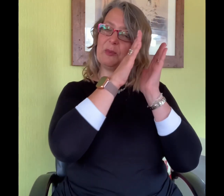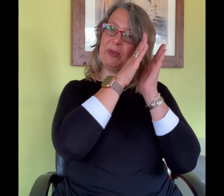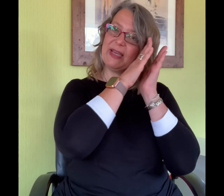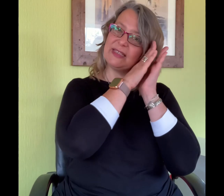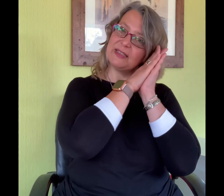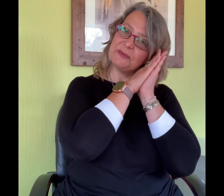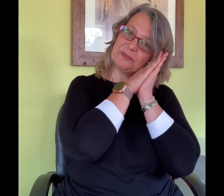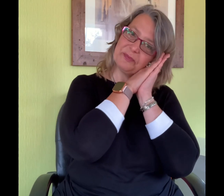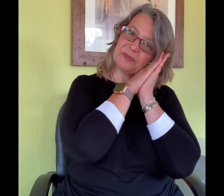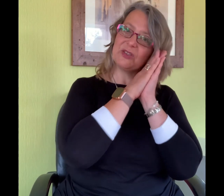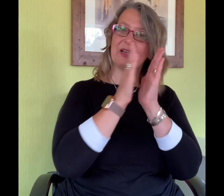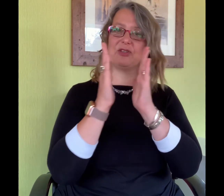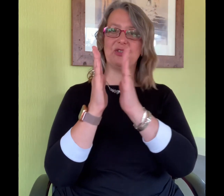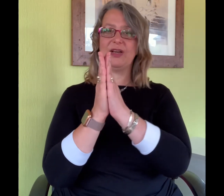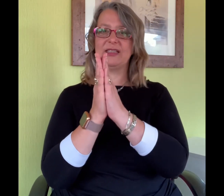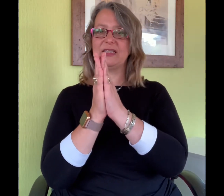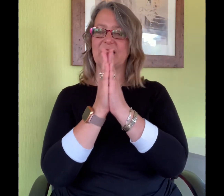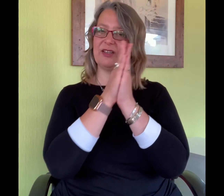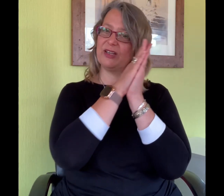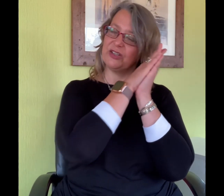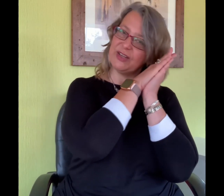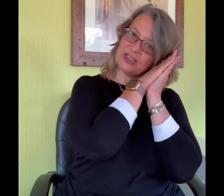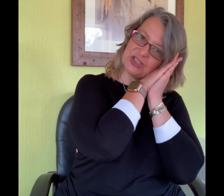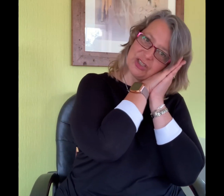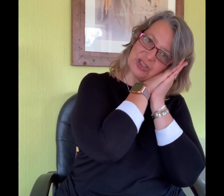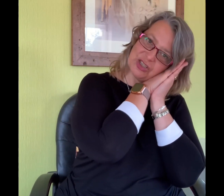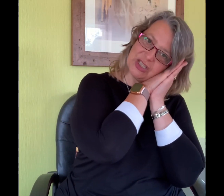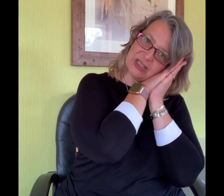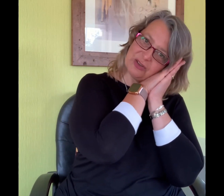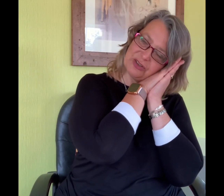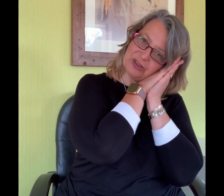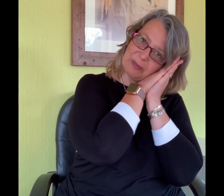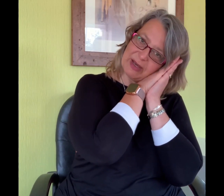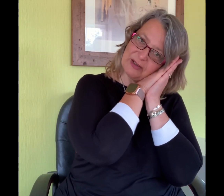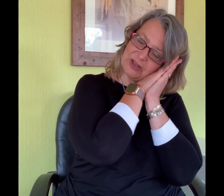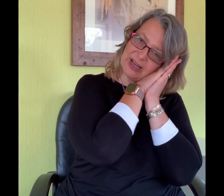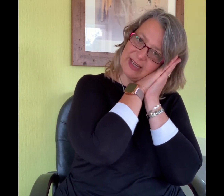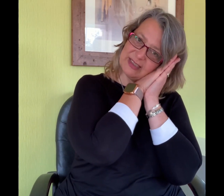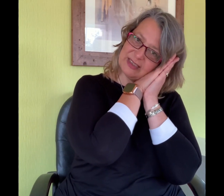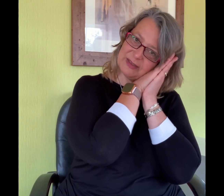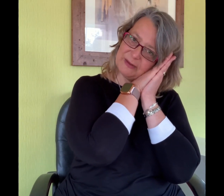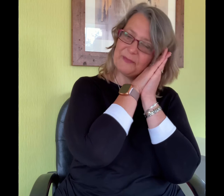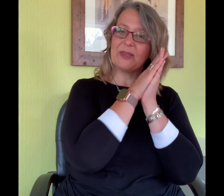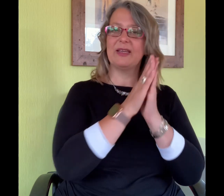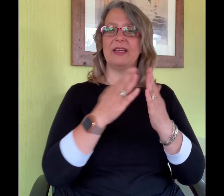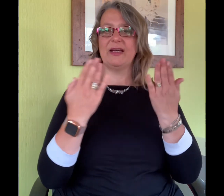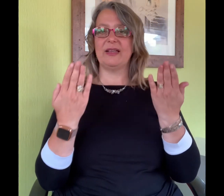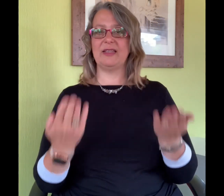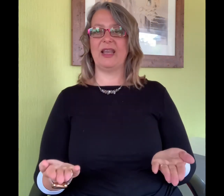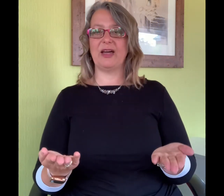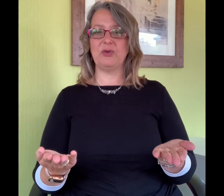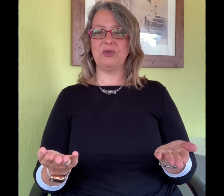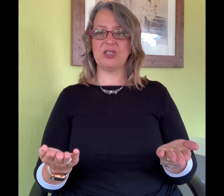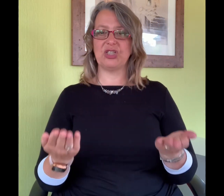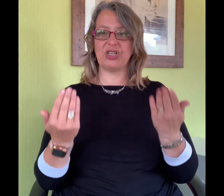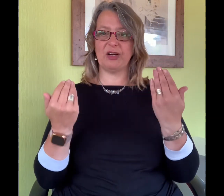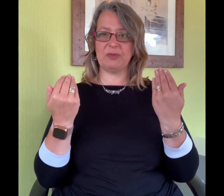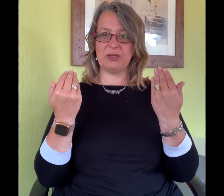bed? So you have your 2 hands together and you rest your cheek on the back of your hand. Now, it's a sharp